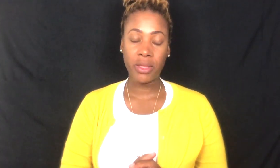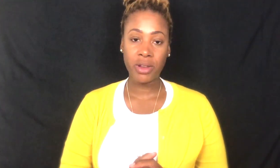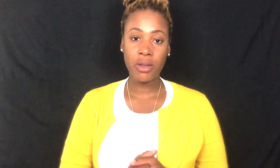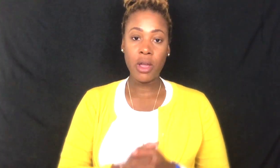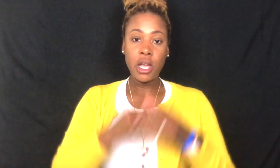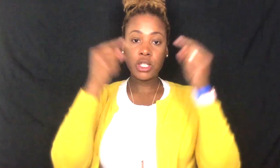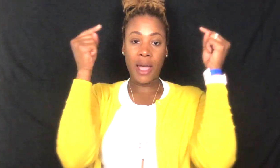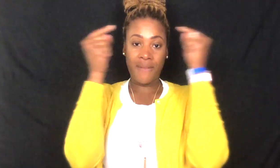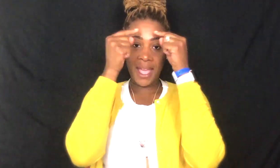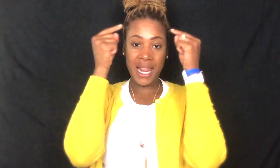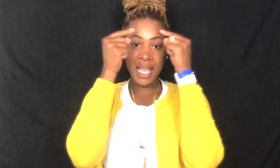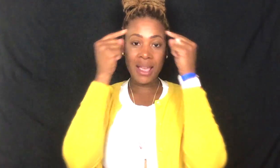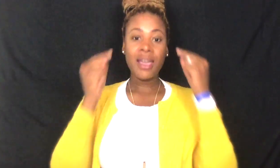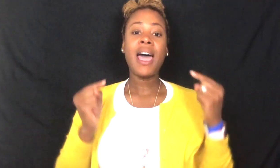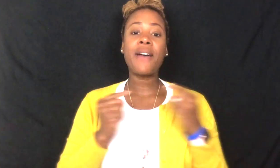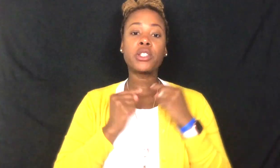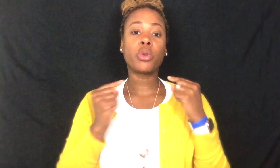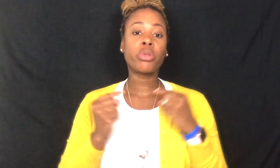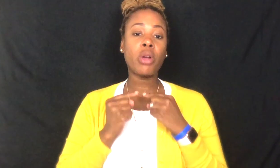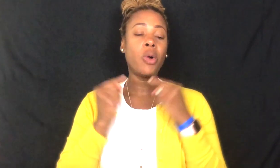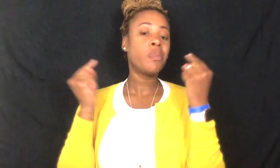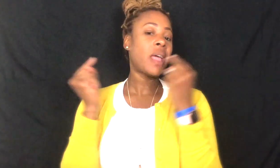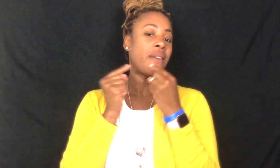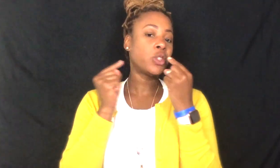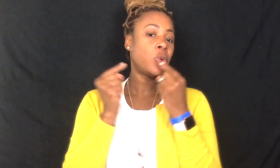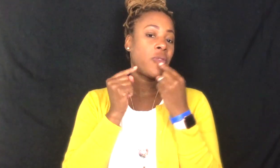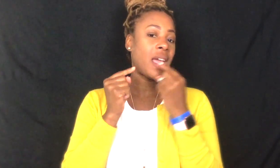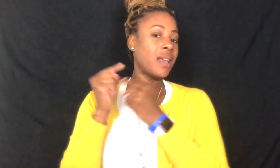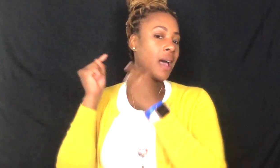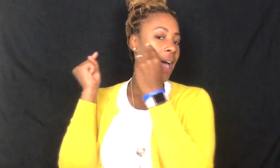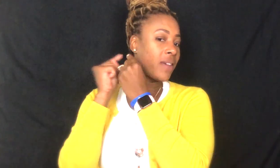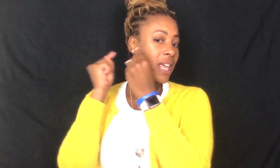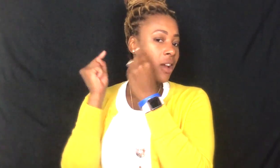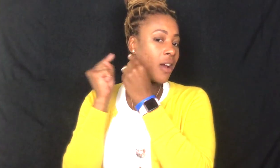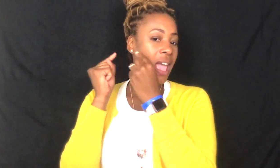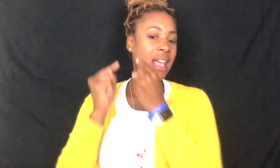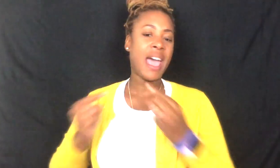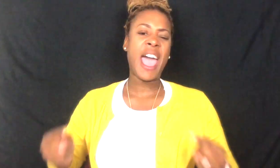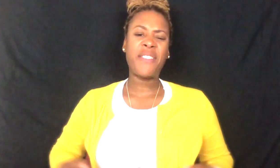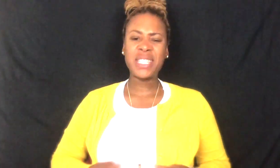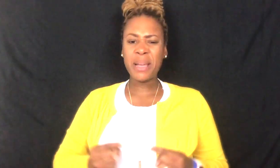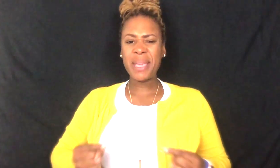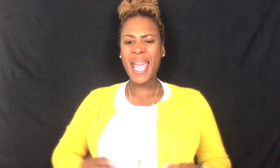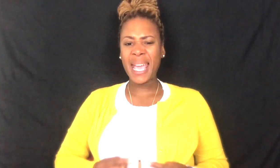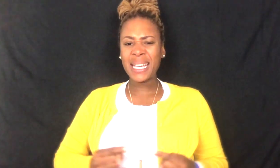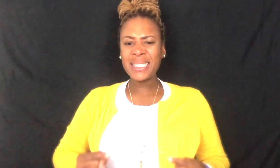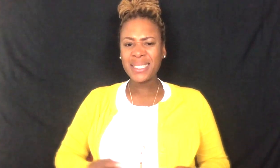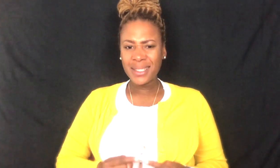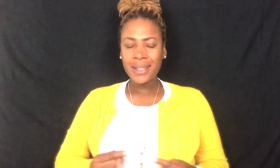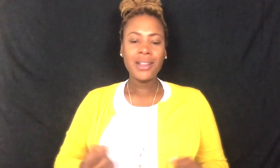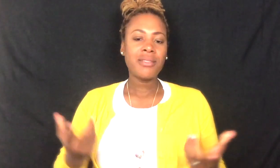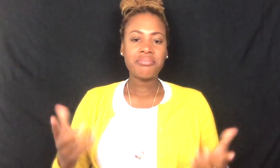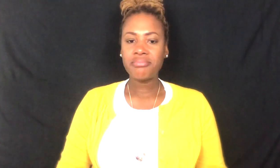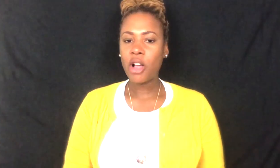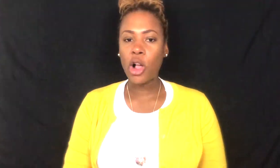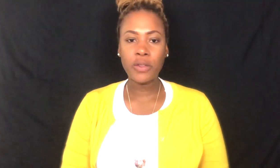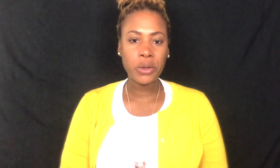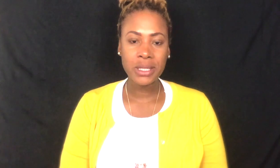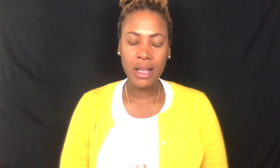you. So I have a headache. I have a sore throat. I have a toothache. I have an earache. I have a tummy ache. All of